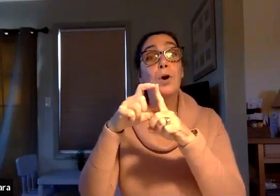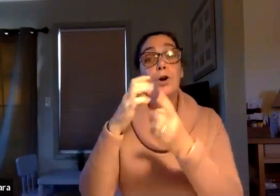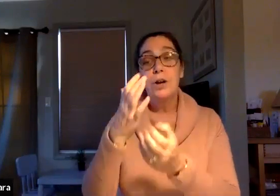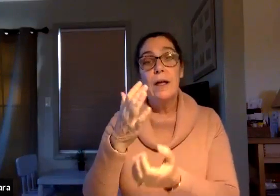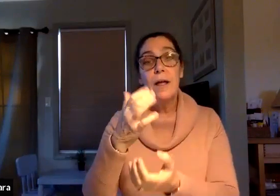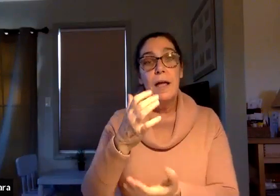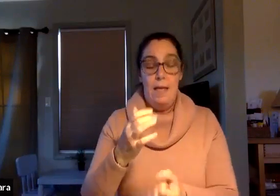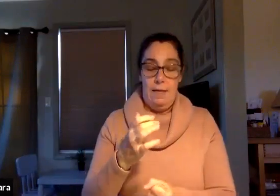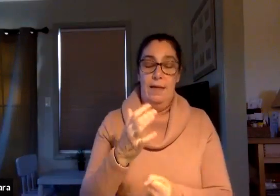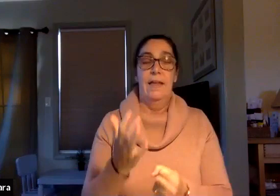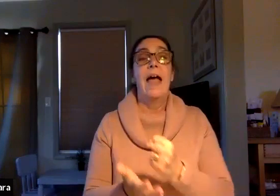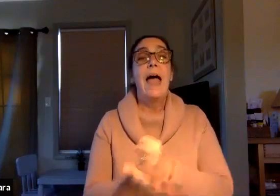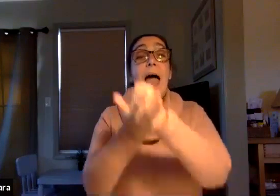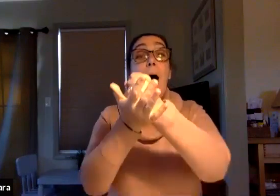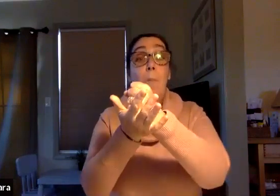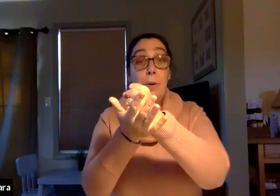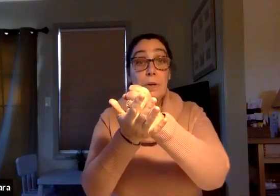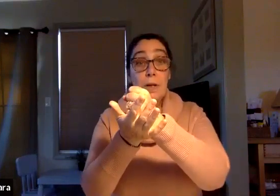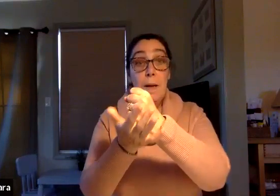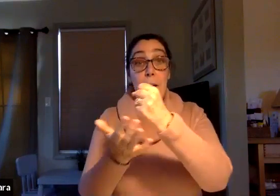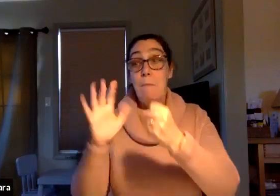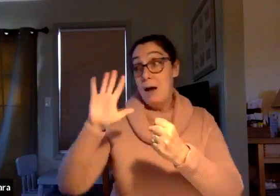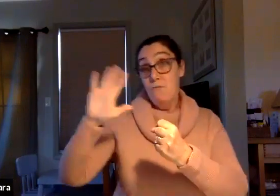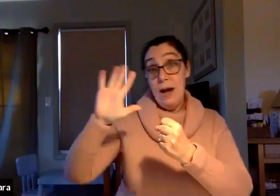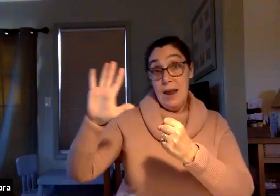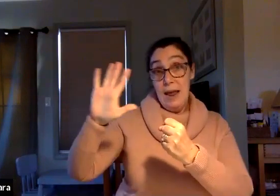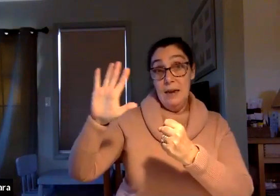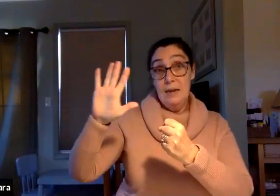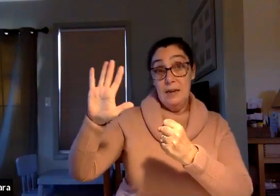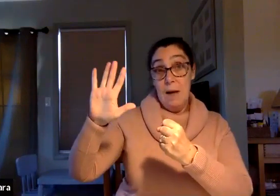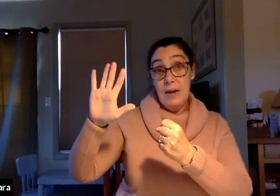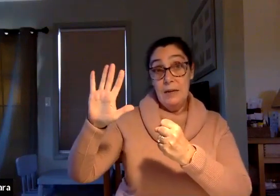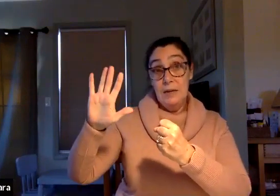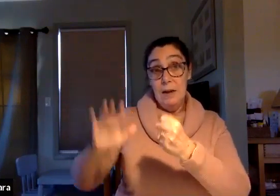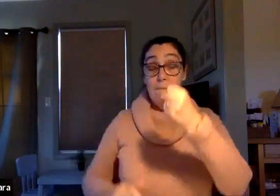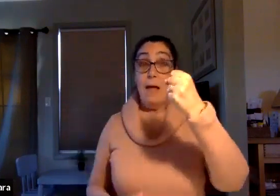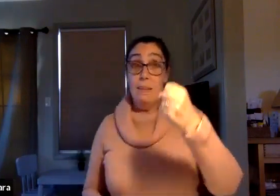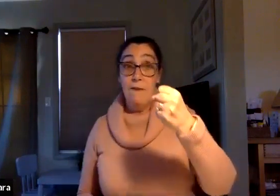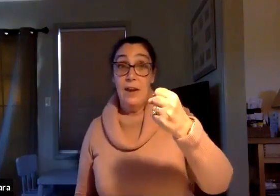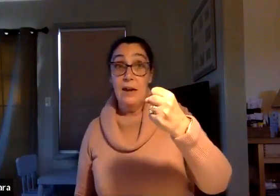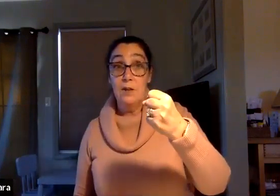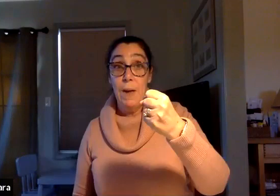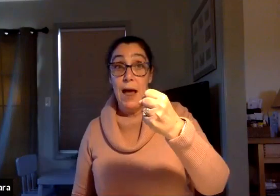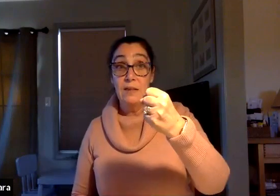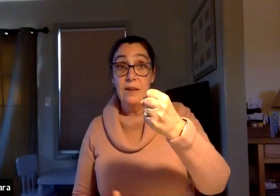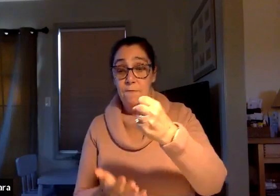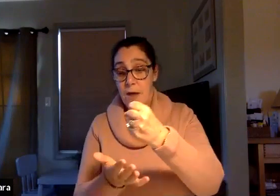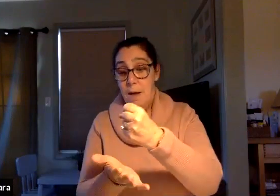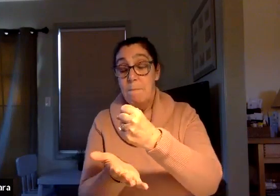word help, my right hand is dominant, my left hand is passive,